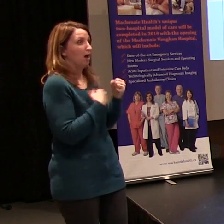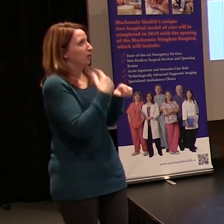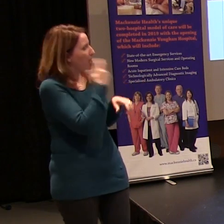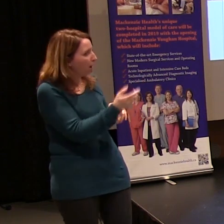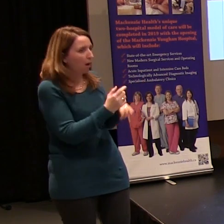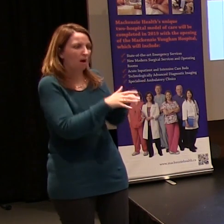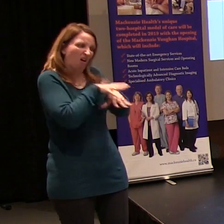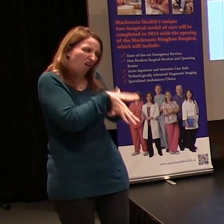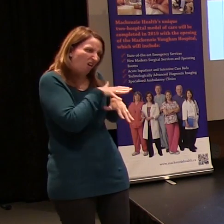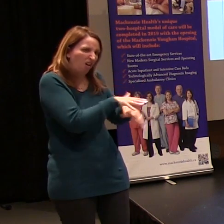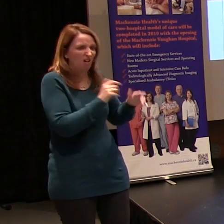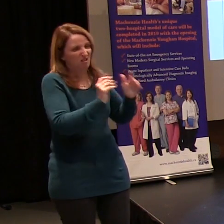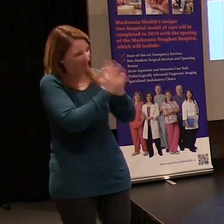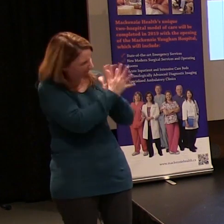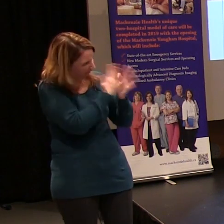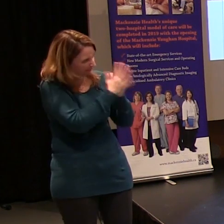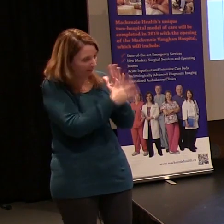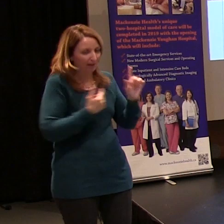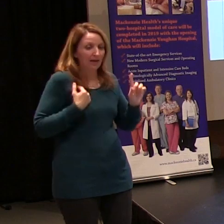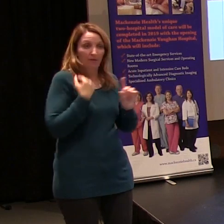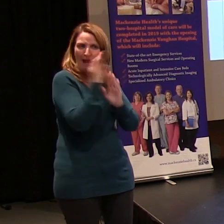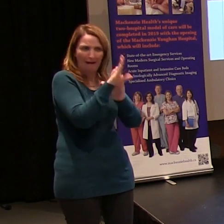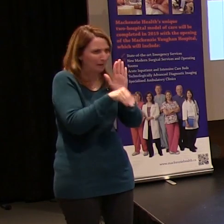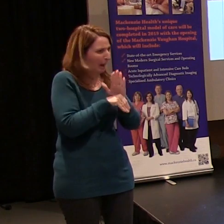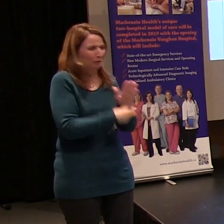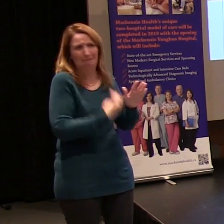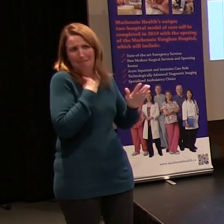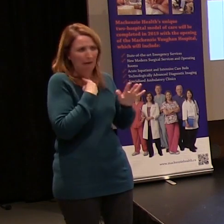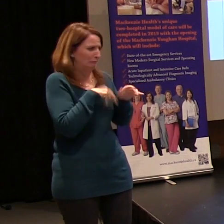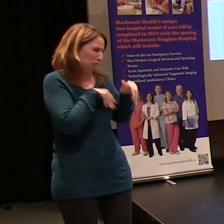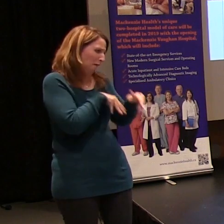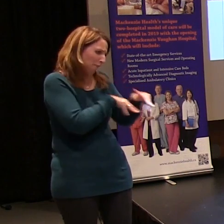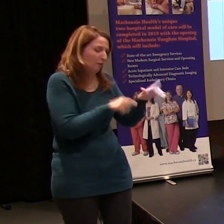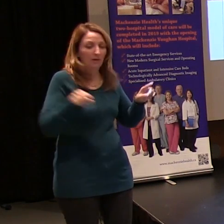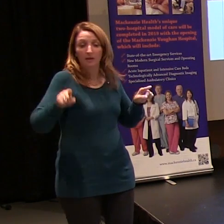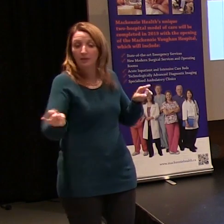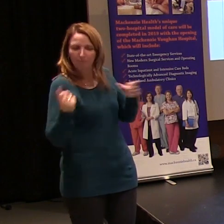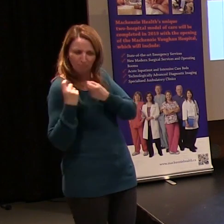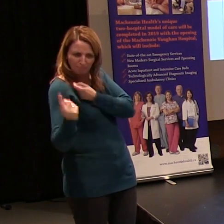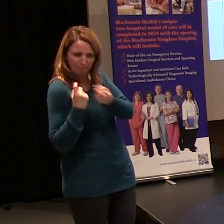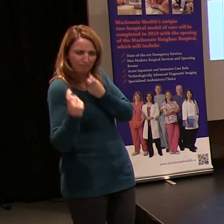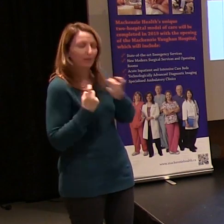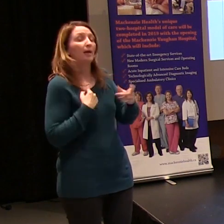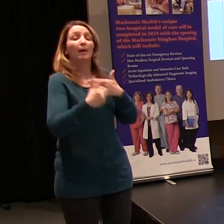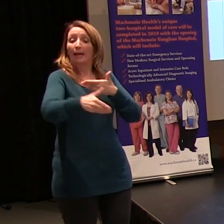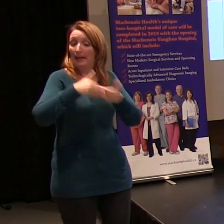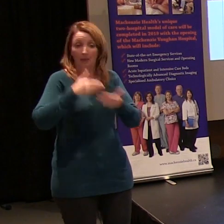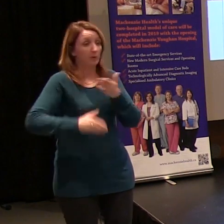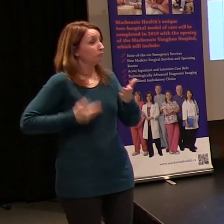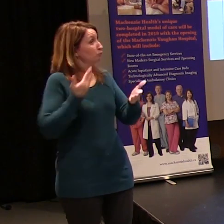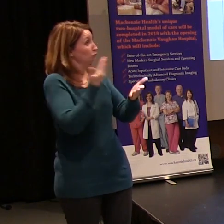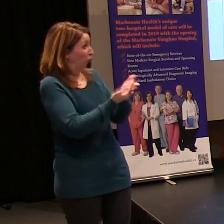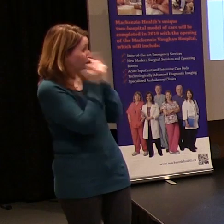in the traffic and half an hour, and all the time he asks me questions, I'm answering, and finally we got to Sea